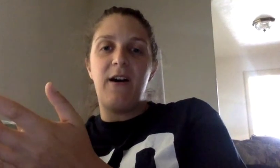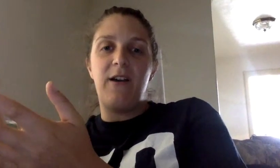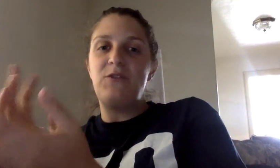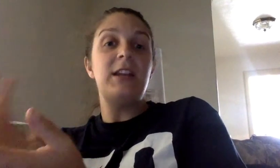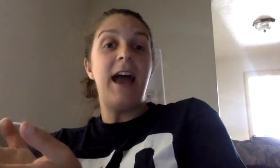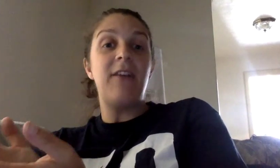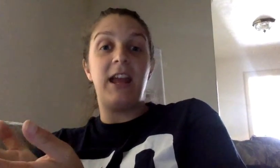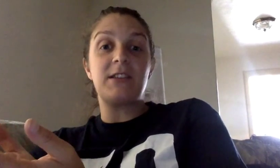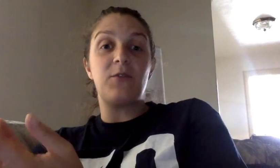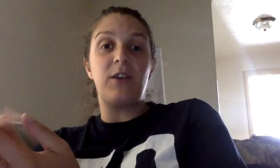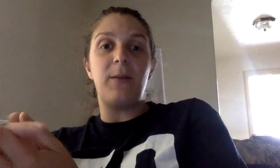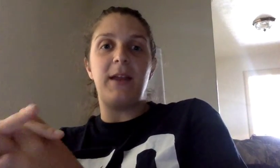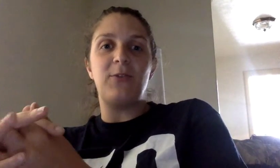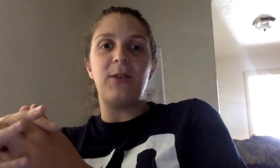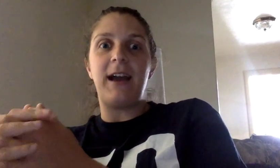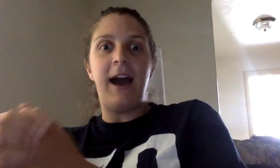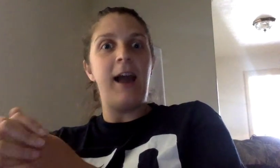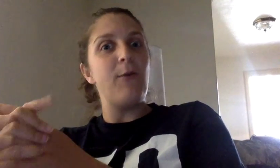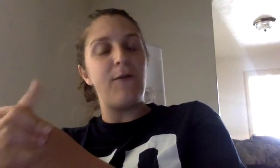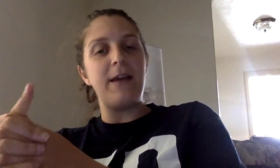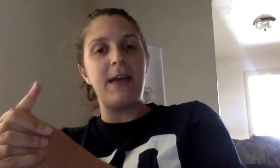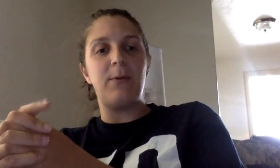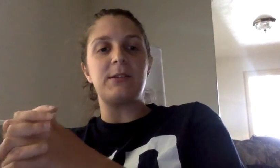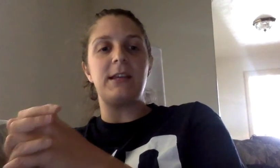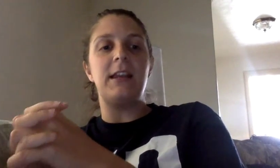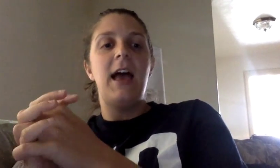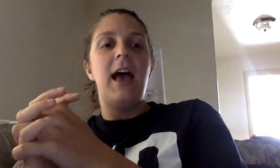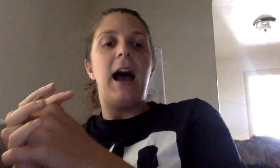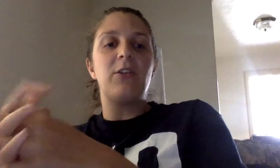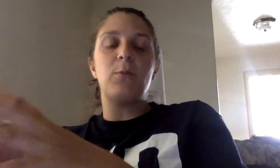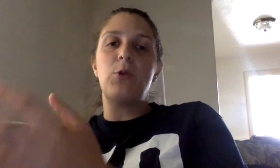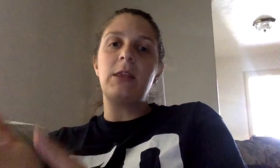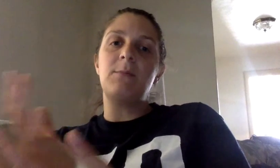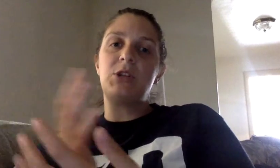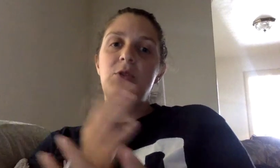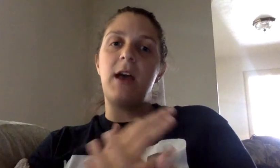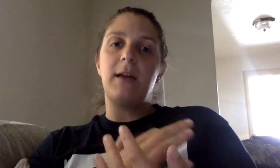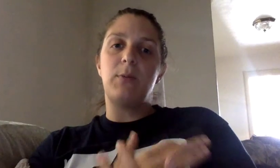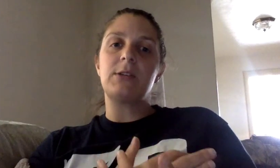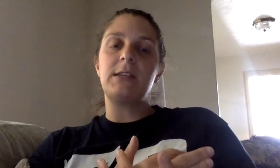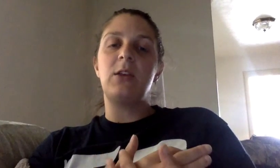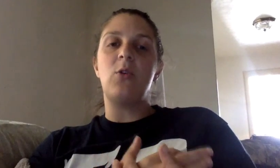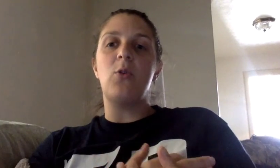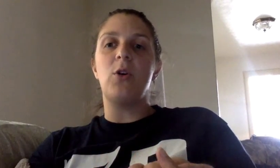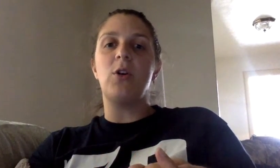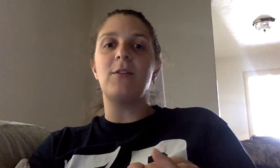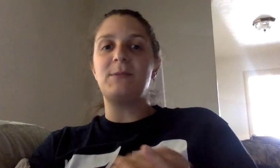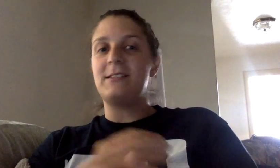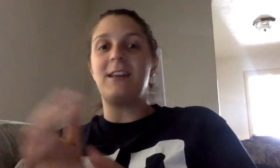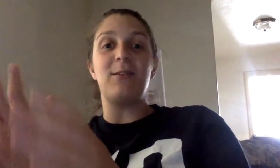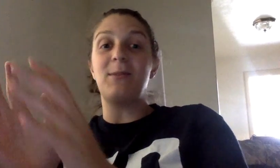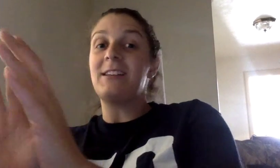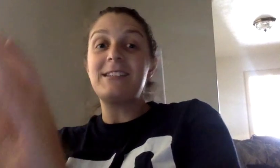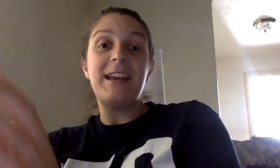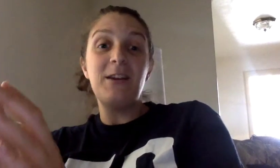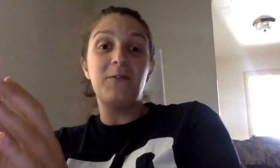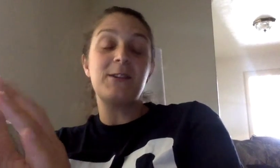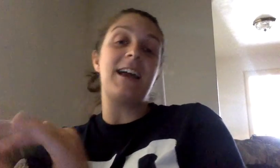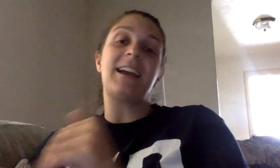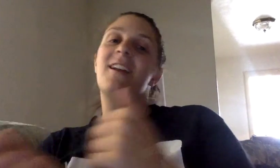If you didn't have an answer for them and you're like, I will find that person, either bring them to that person or tell them, stay here for a second, I'll